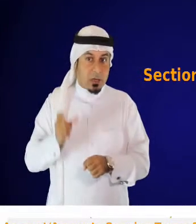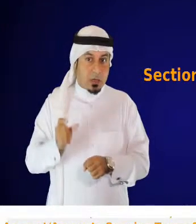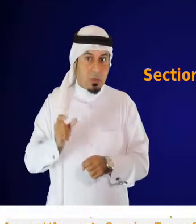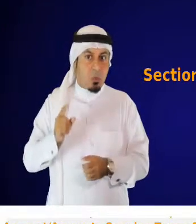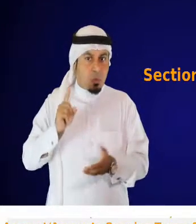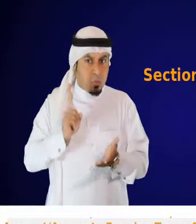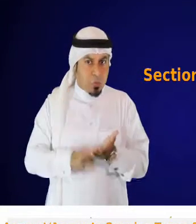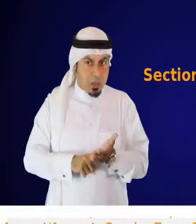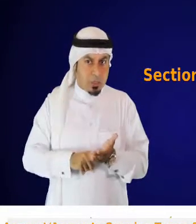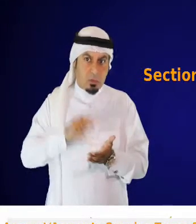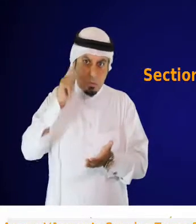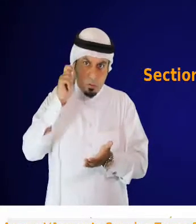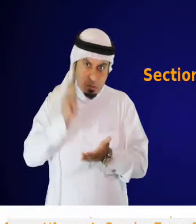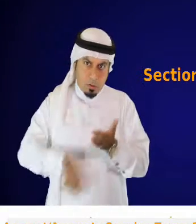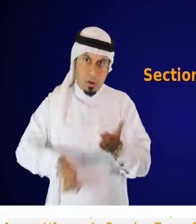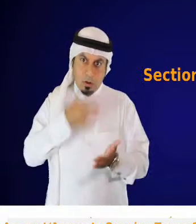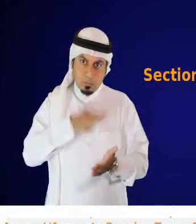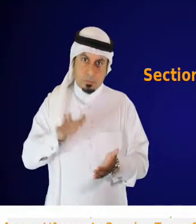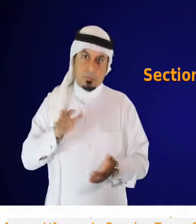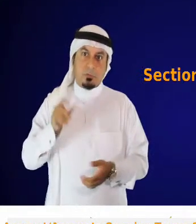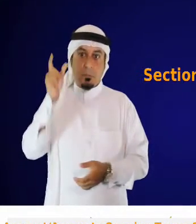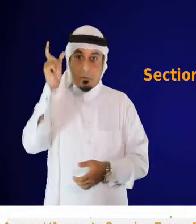person, whether it is a joint or single account.